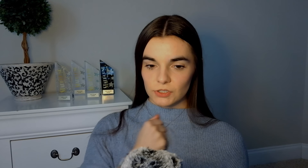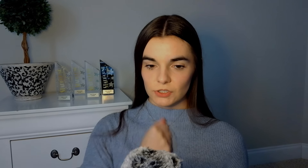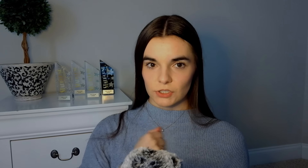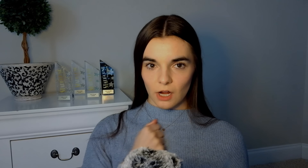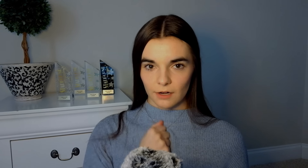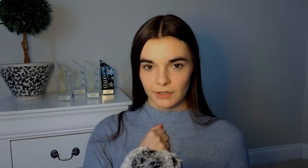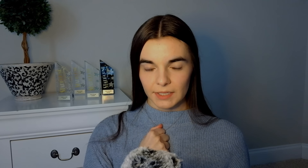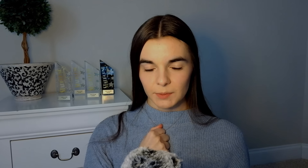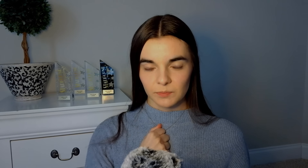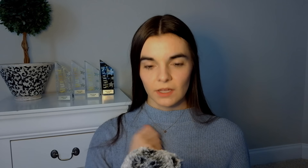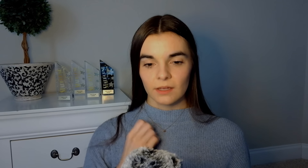sorry.